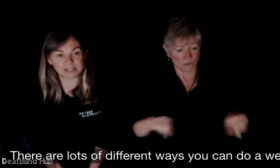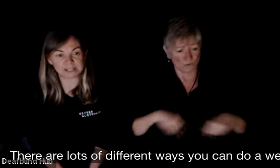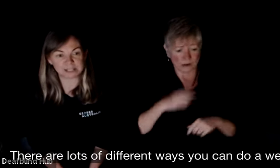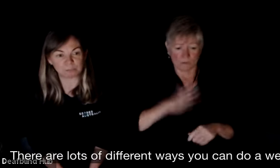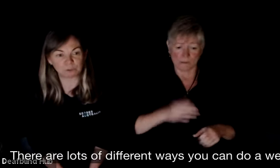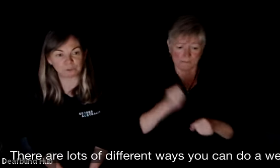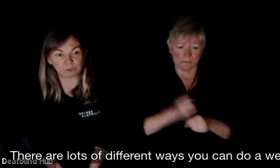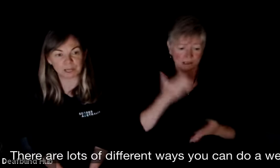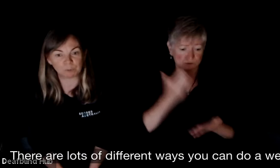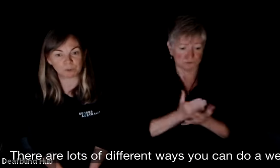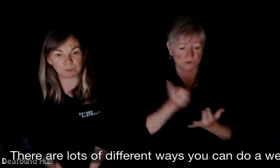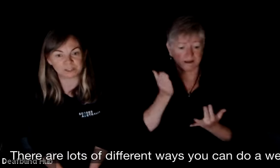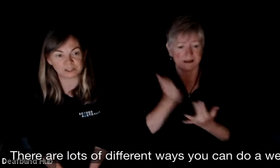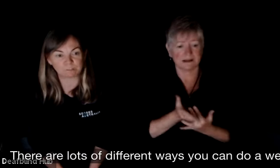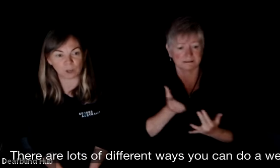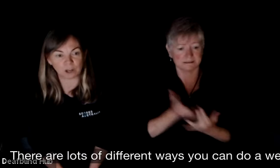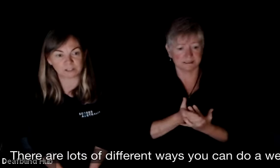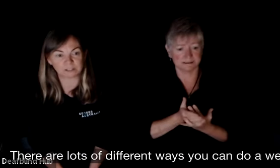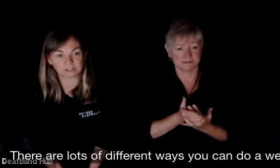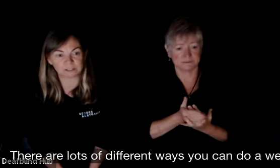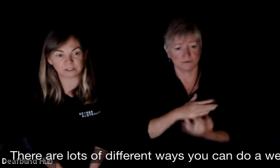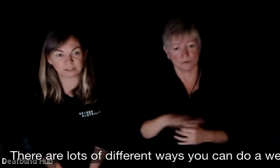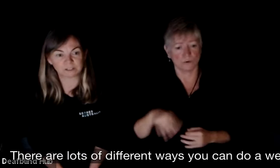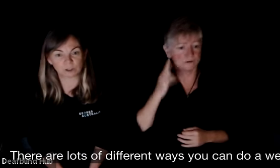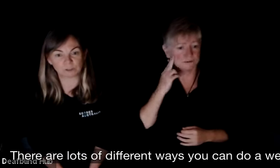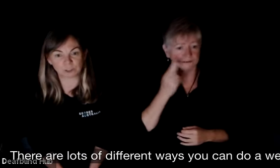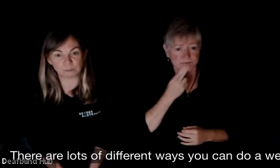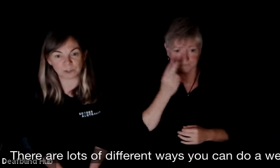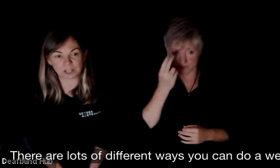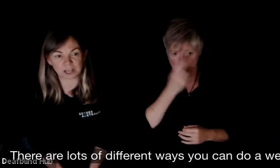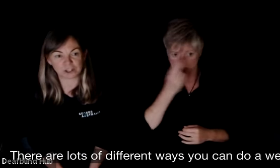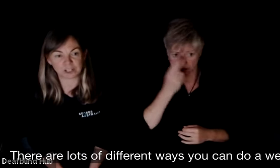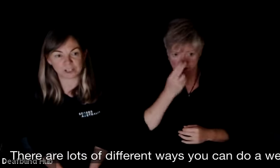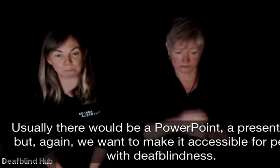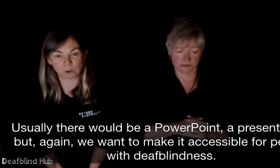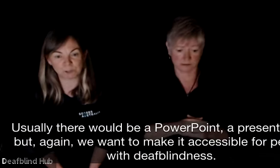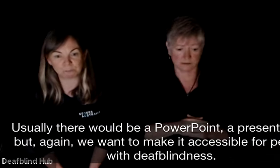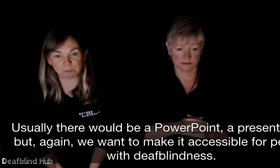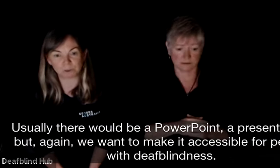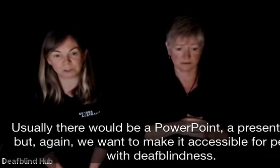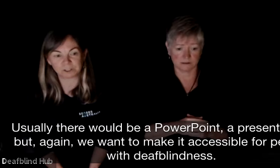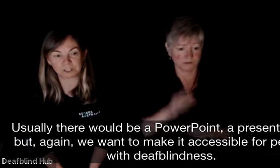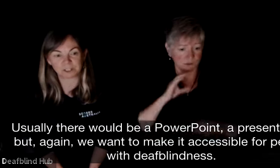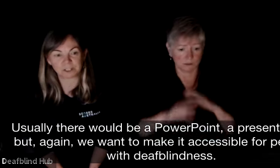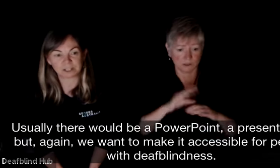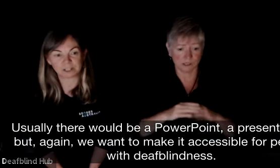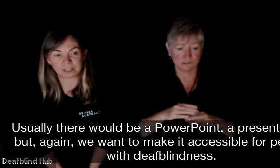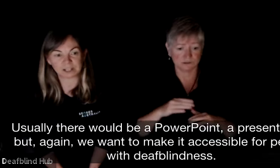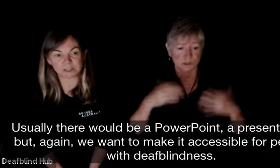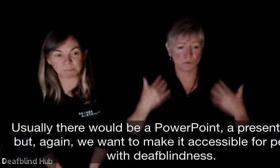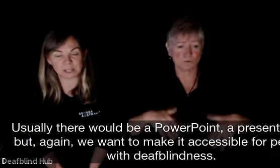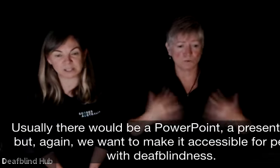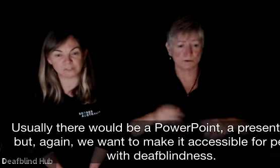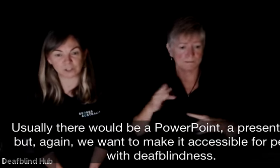make it accessible for people with deaf blindness. So the communication is most important,